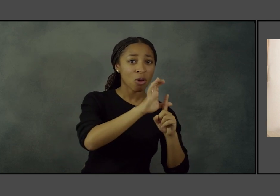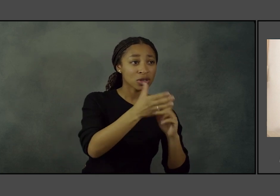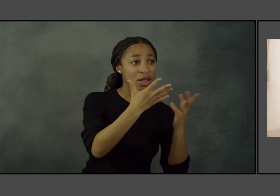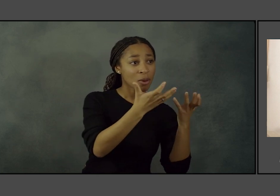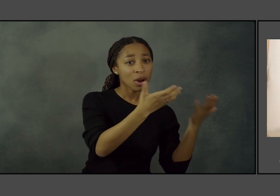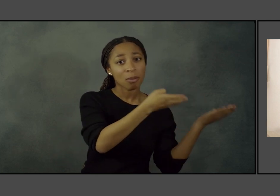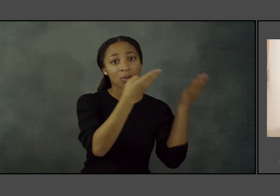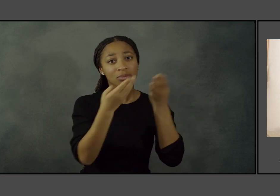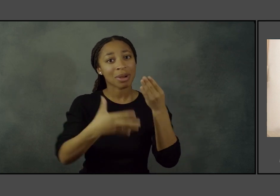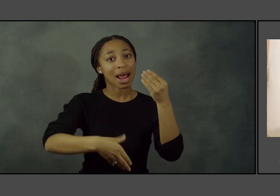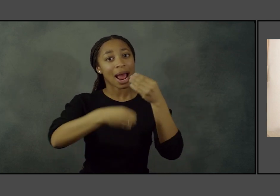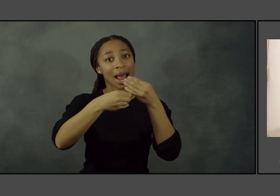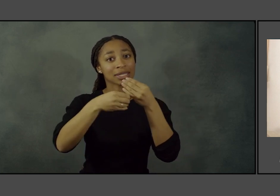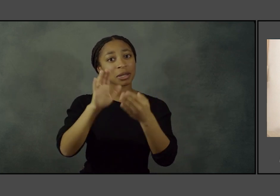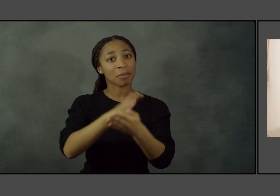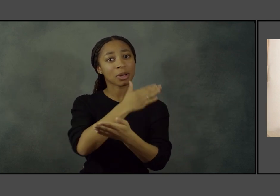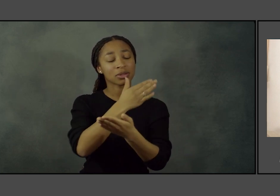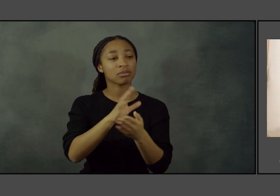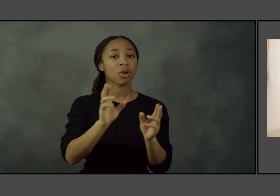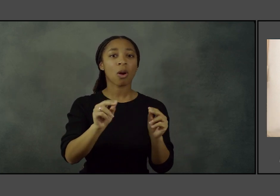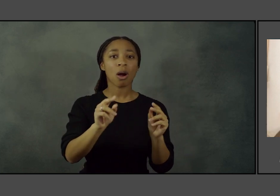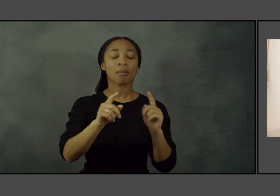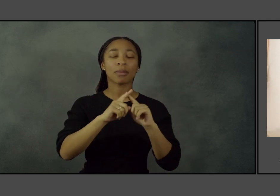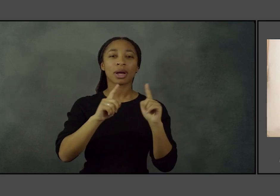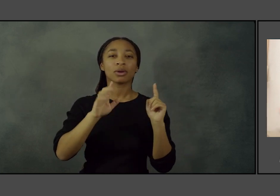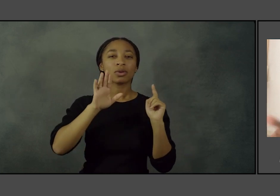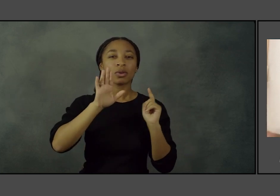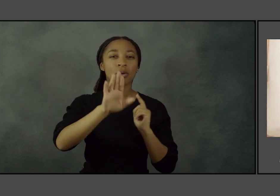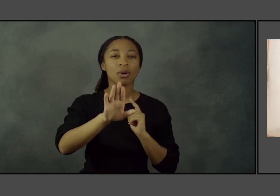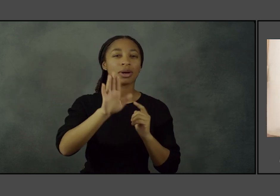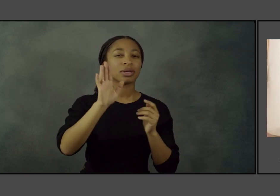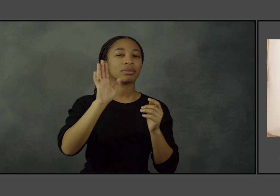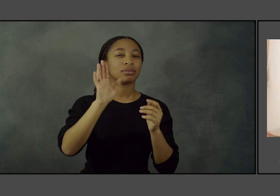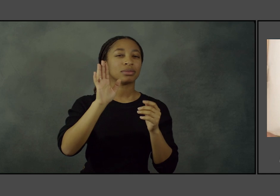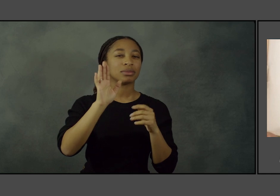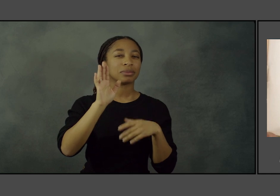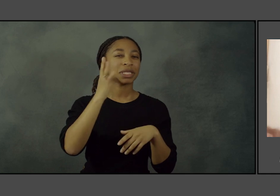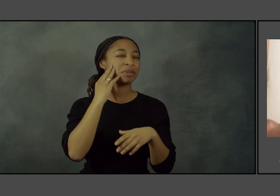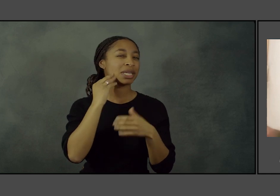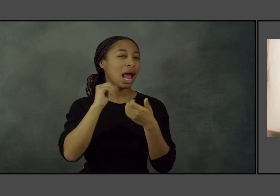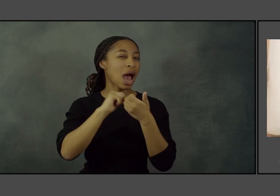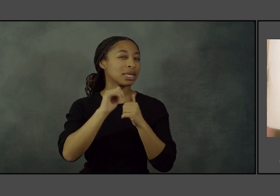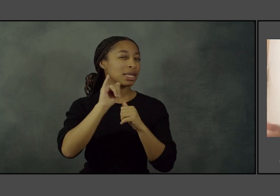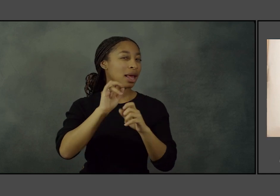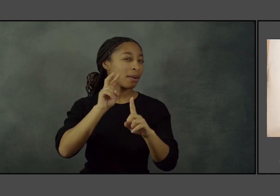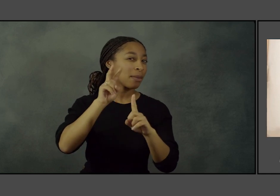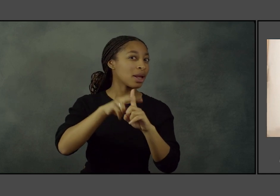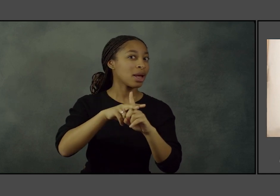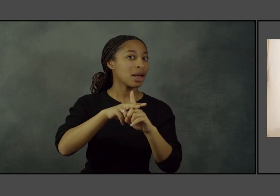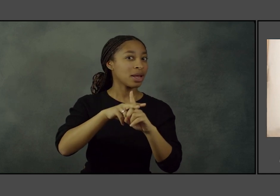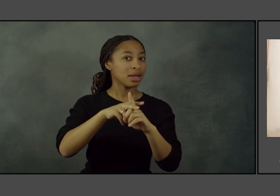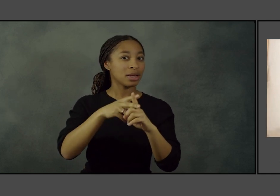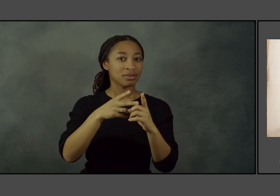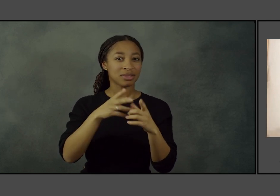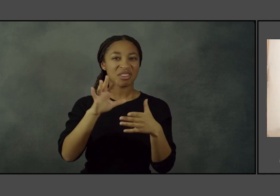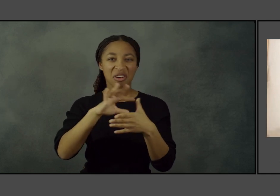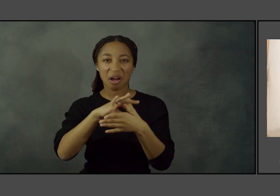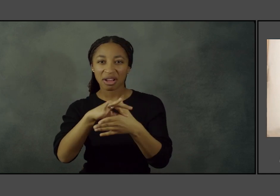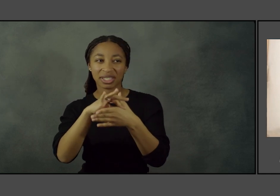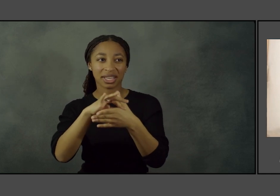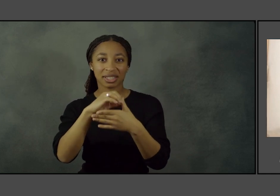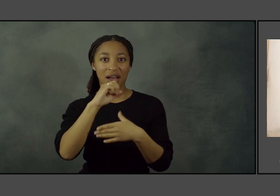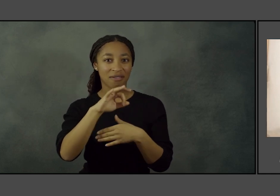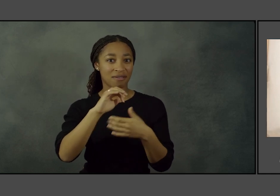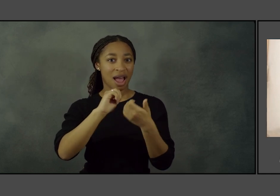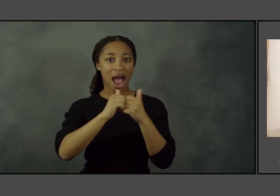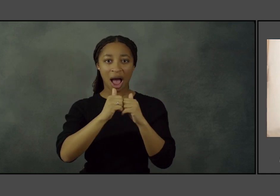the specificity of your experience speak to the specificity of, you know, the context out of which this music is born, to